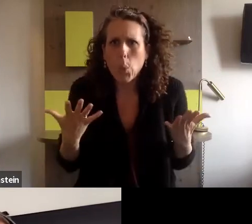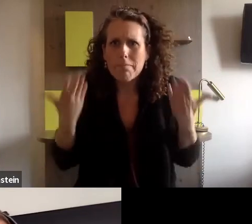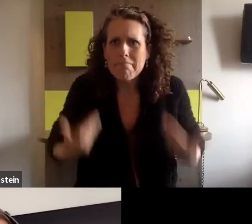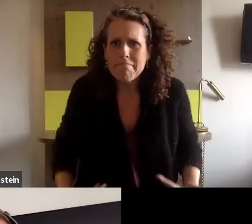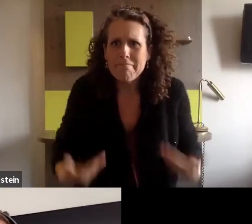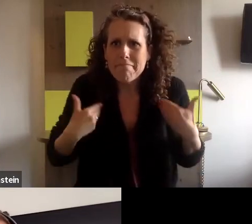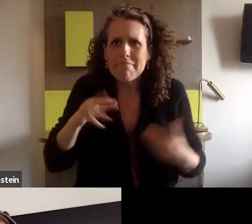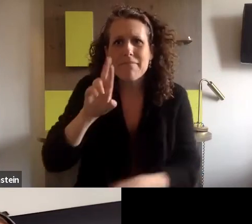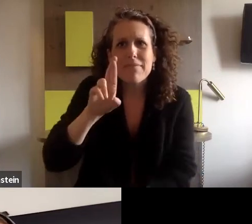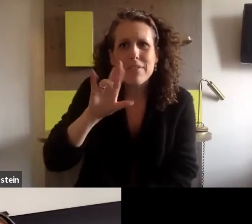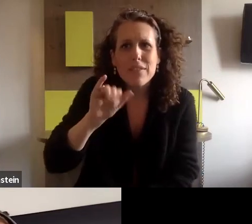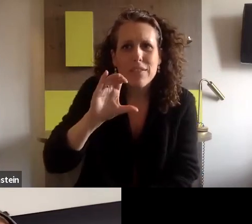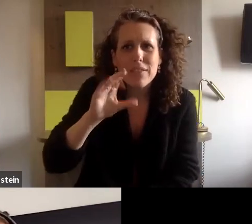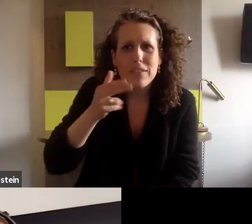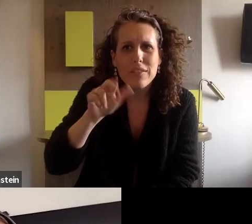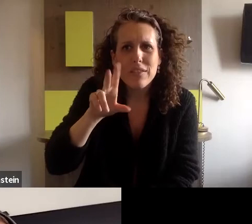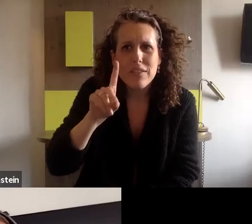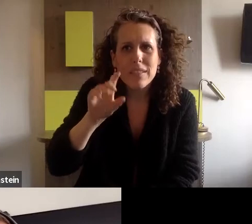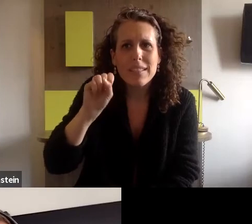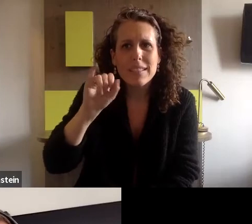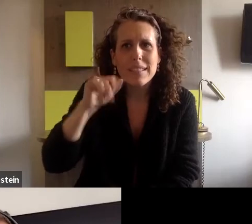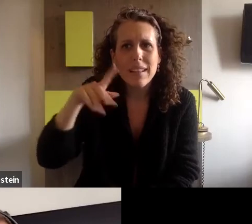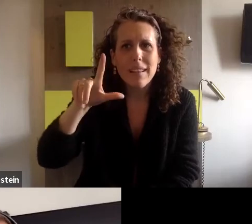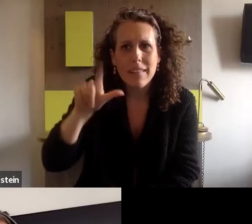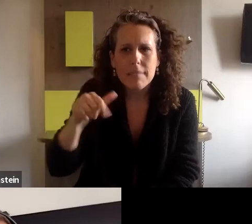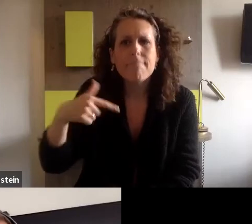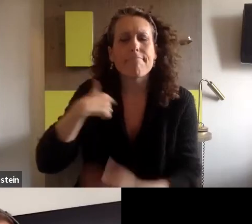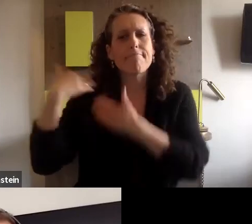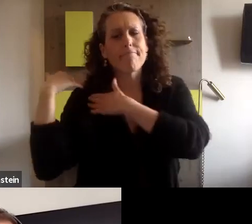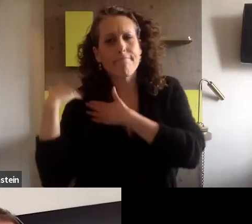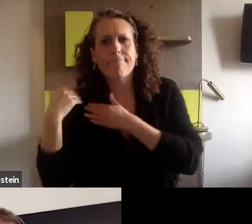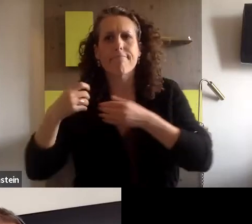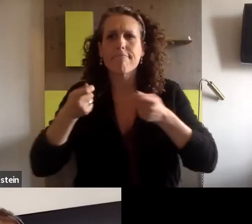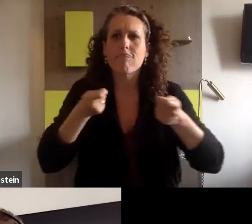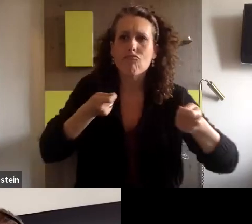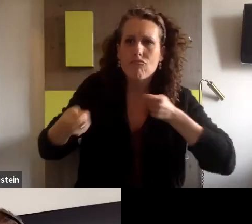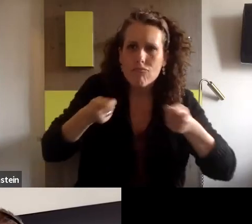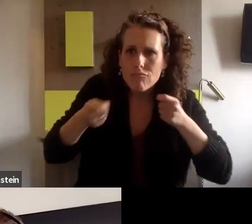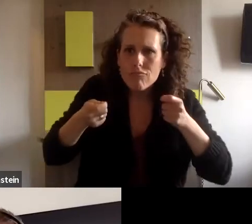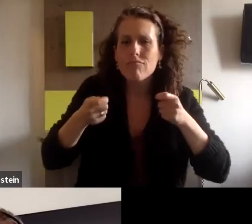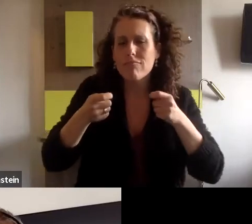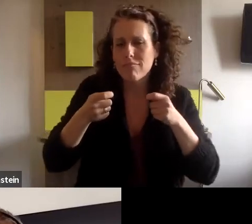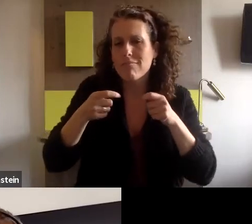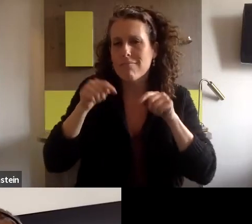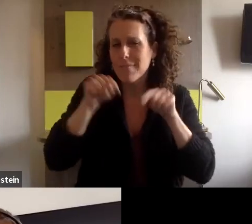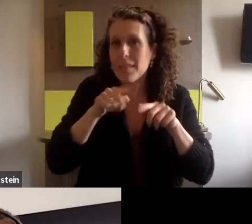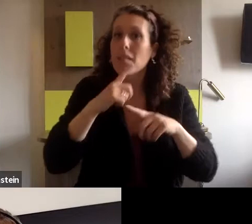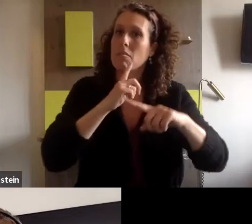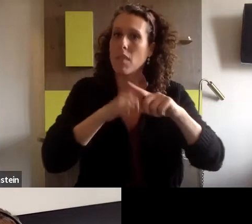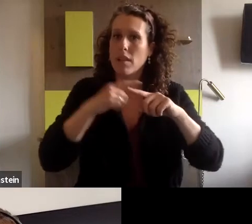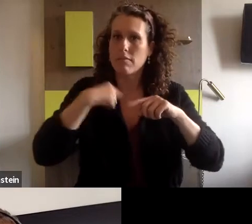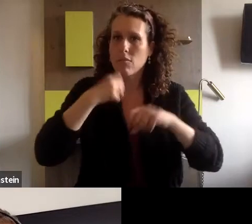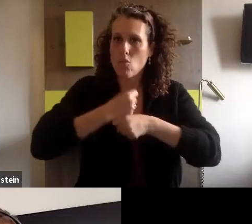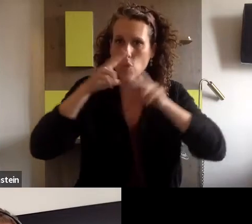My name is Richard Spivey, and I'm the EALTA webinar coordinator. I'm a test development researcher at the